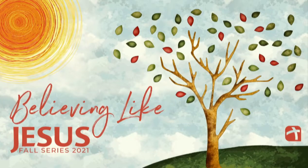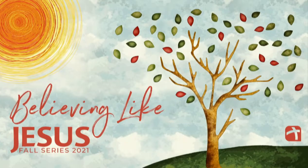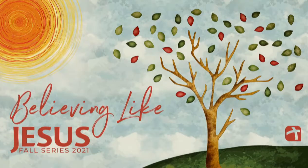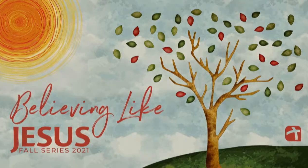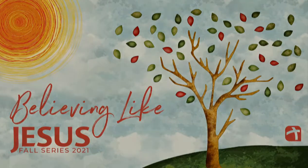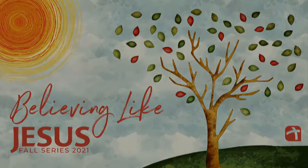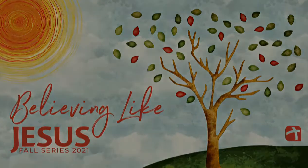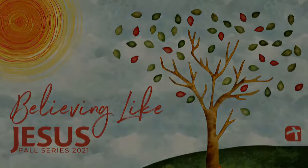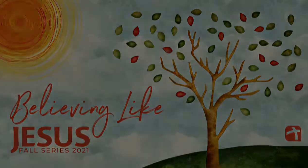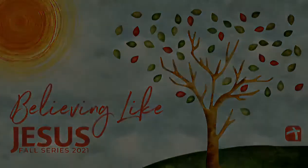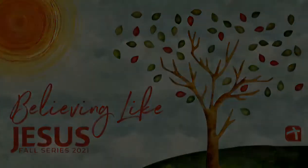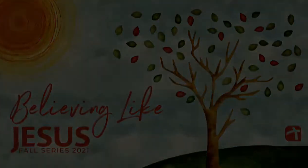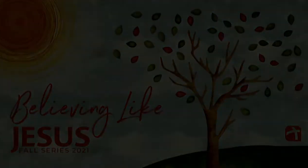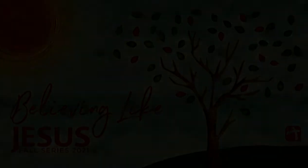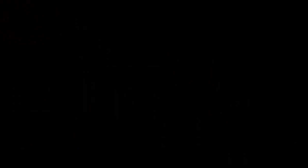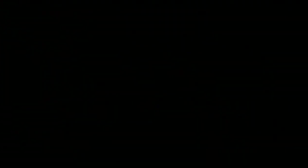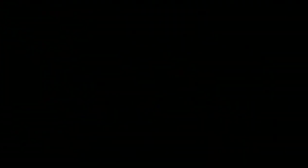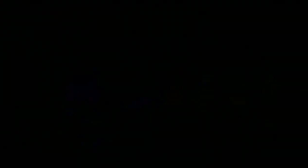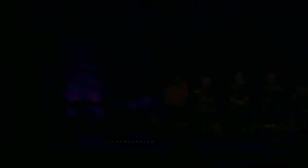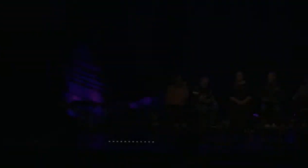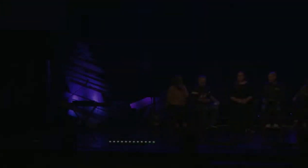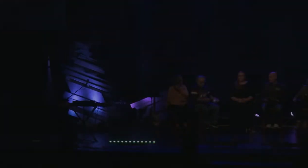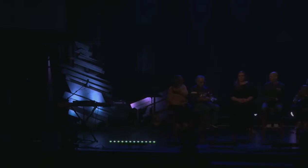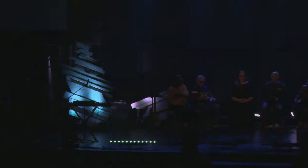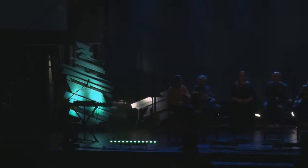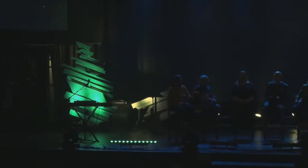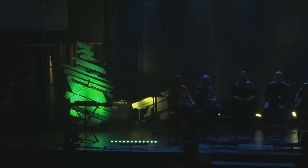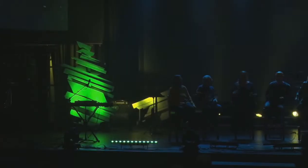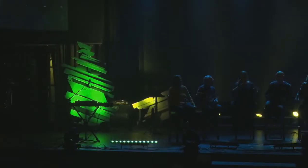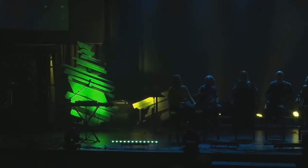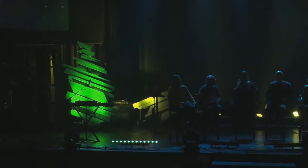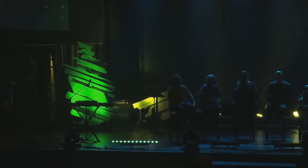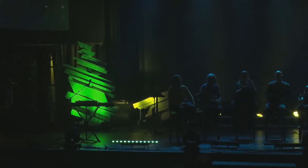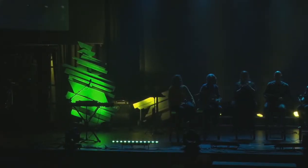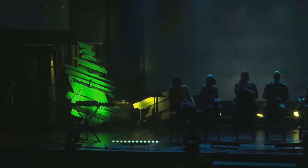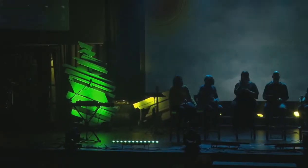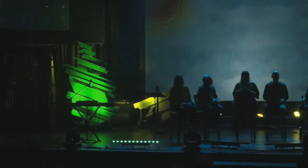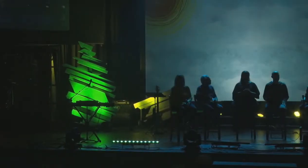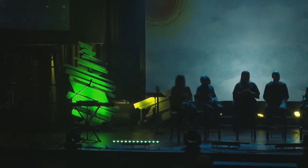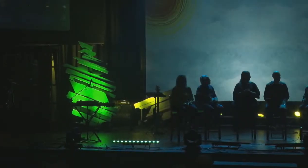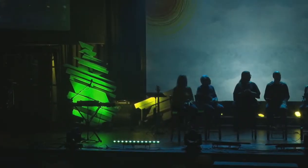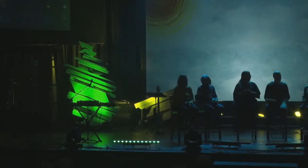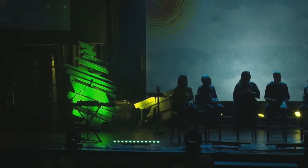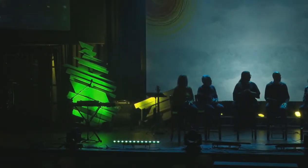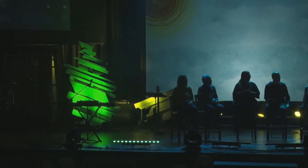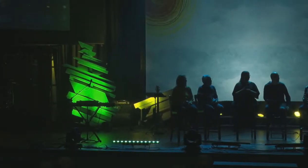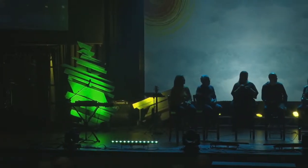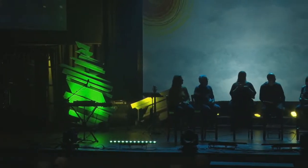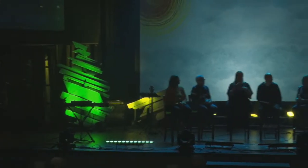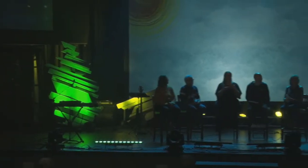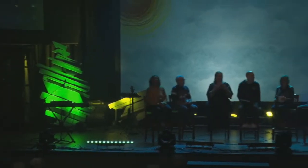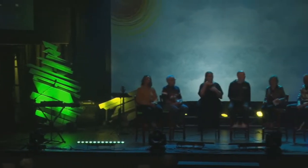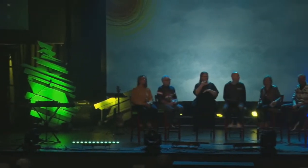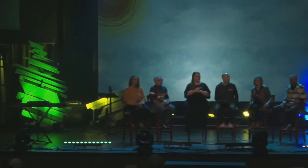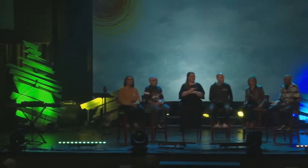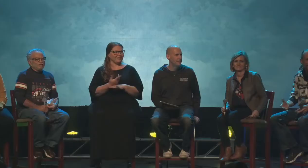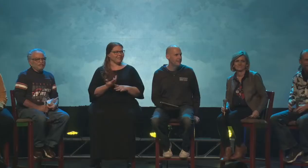eyes. The shaven rain. Hey, good morning. How's everybody doing